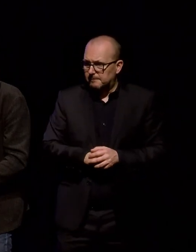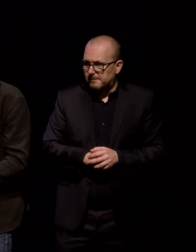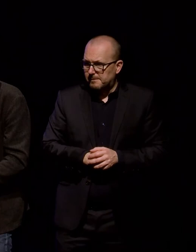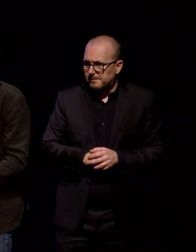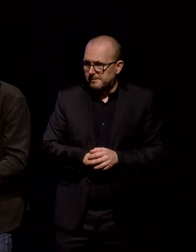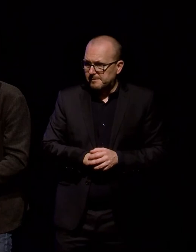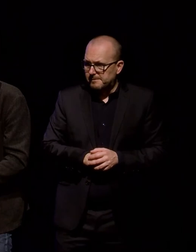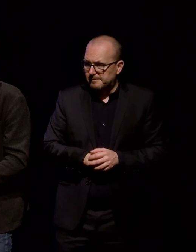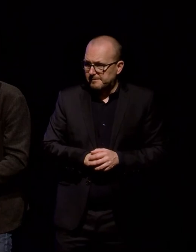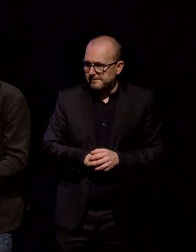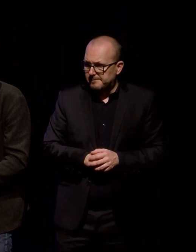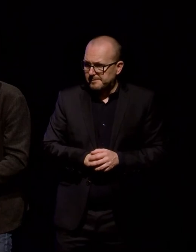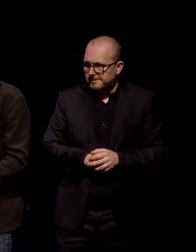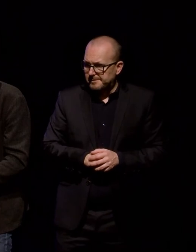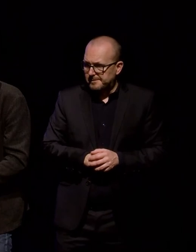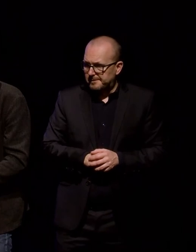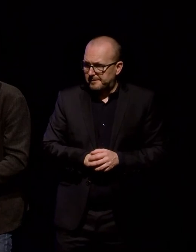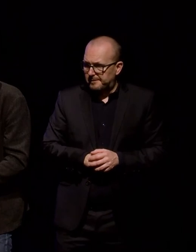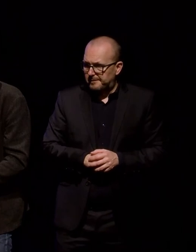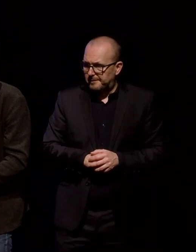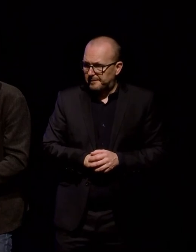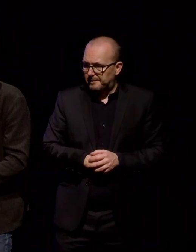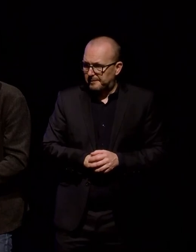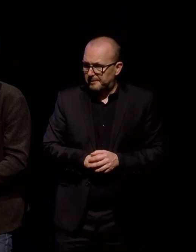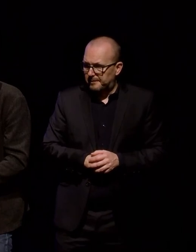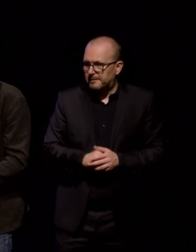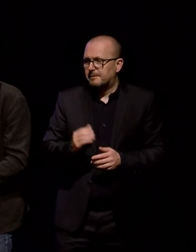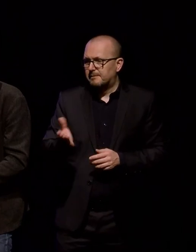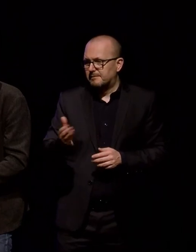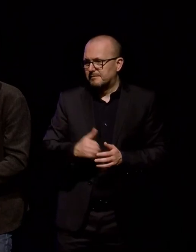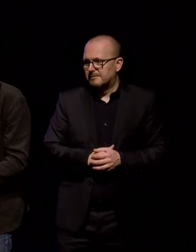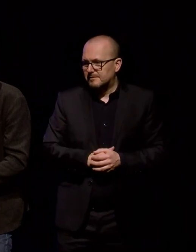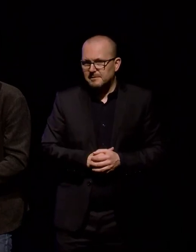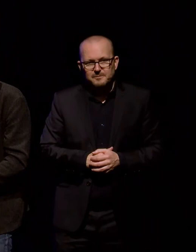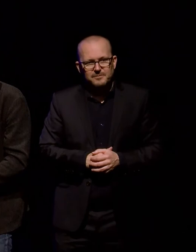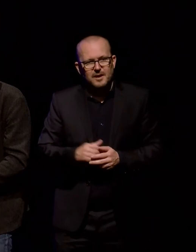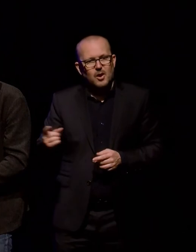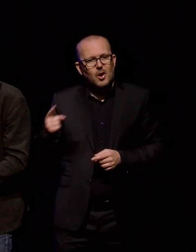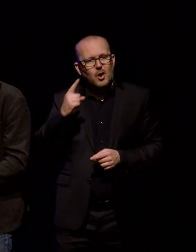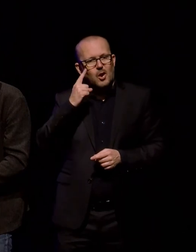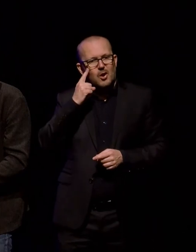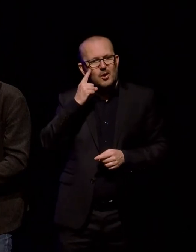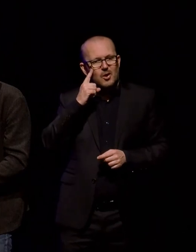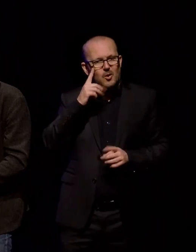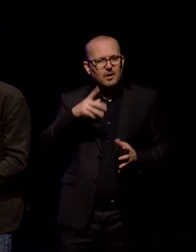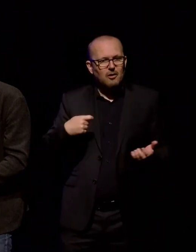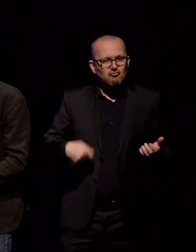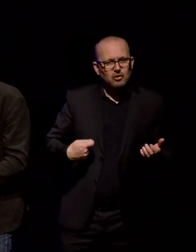him. Oh no, that's not the one in the studio. But there we go, looking like a rock star.